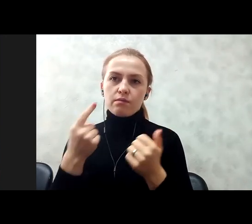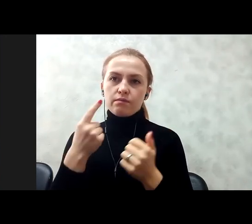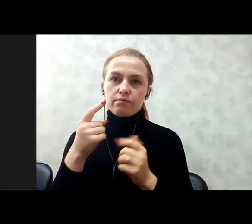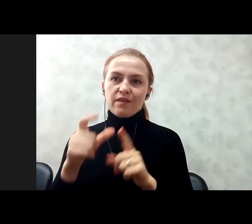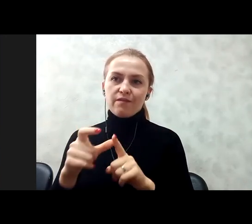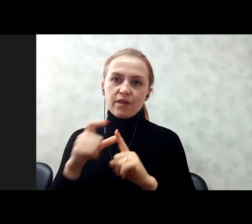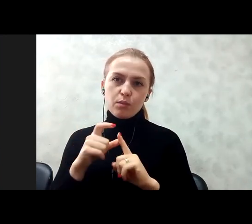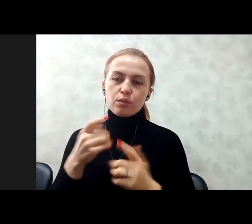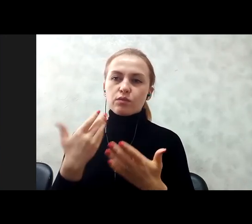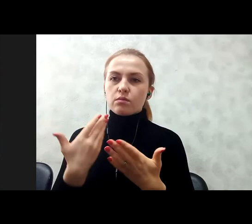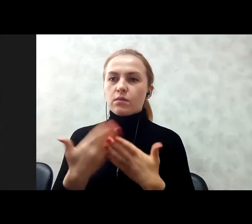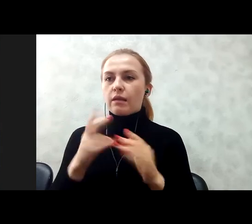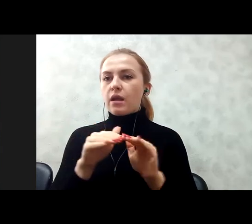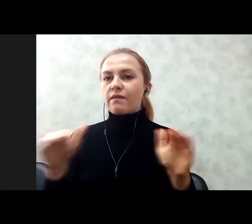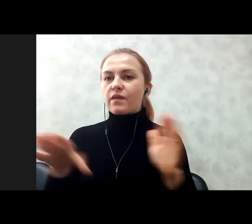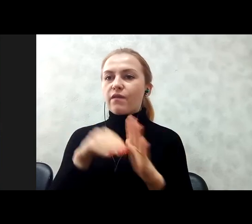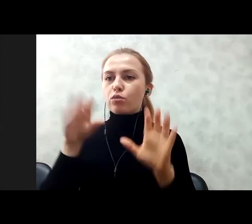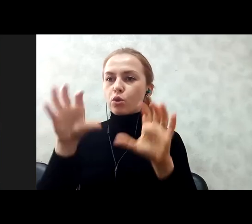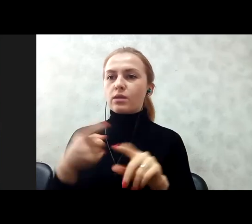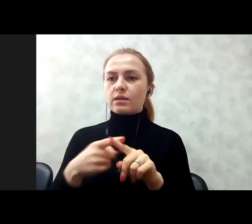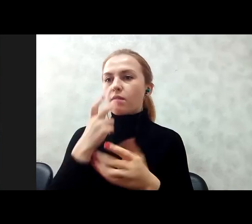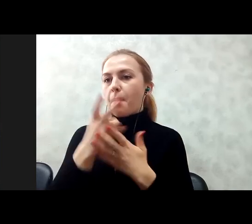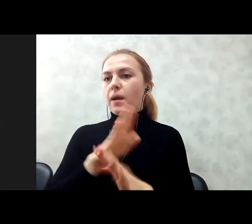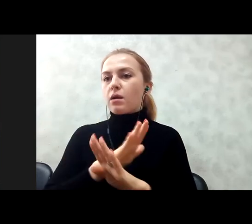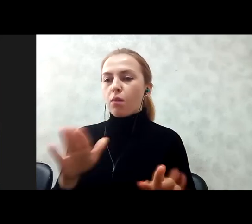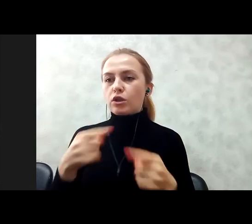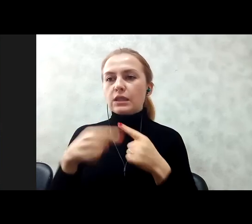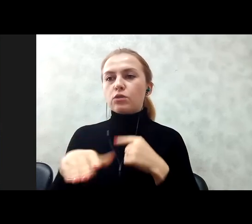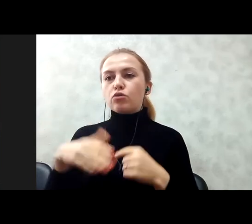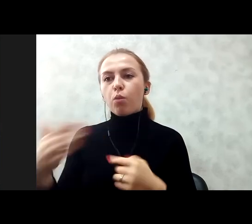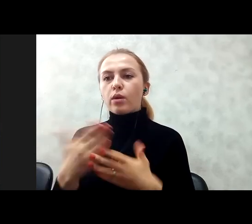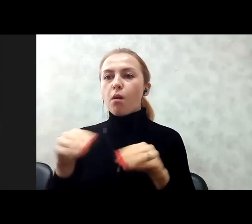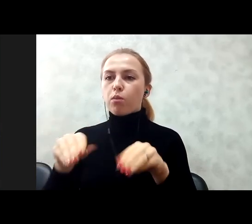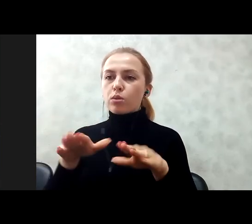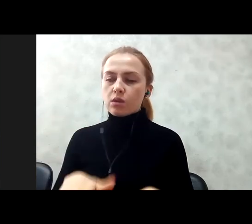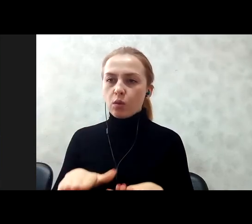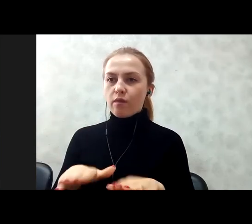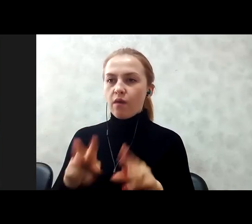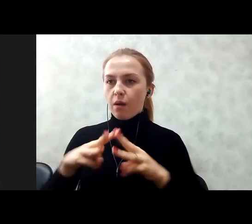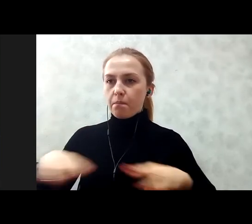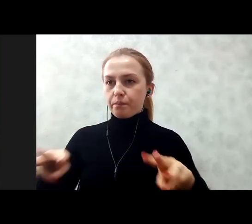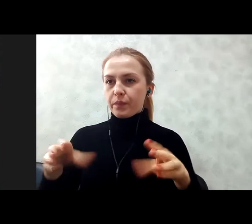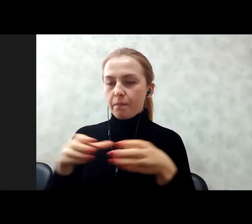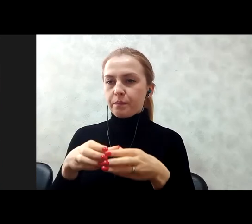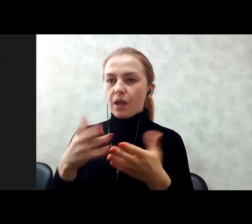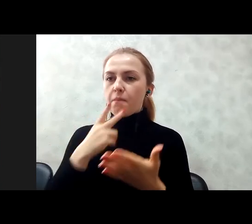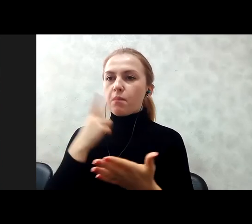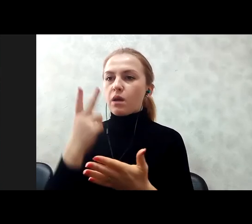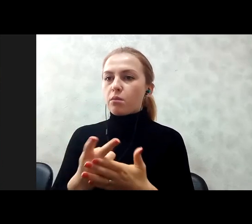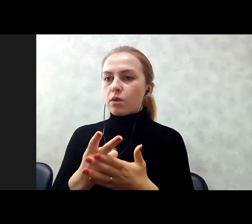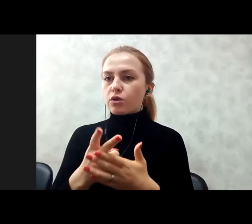platform, because so far we haven't got a clear answer to the questions that citizens often